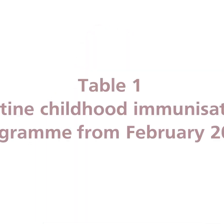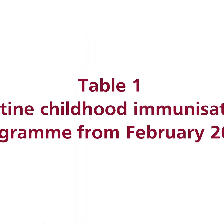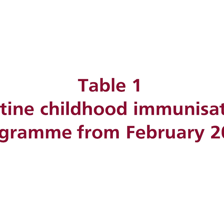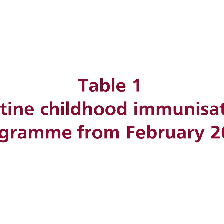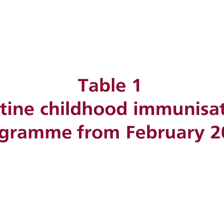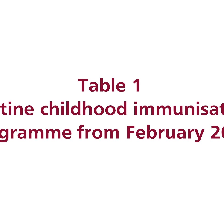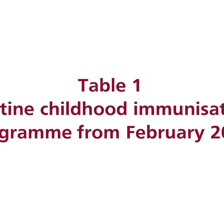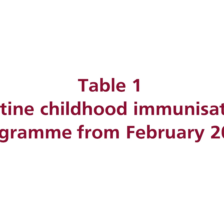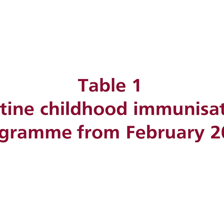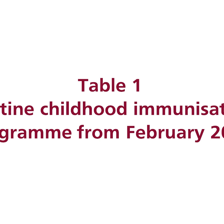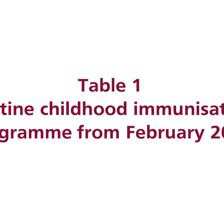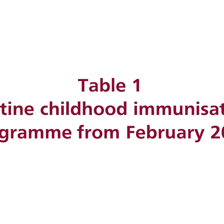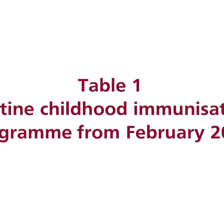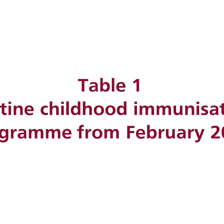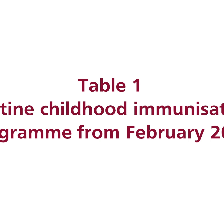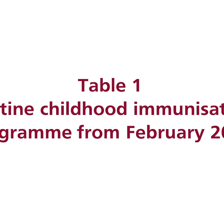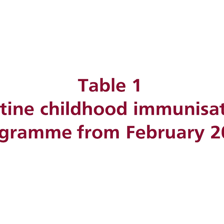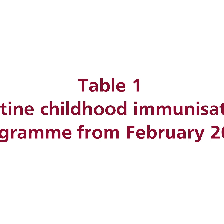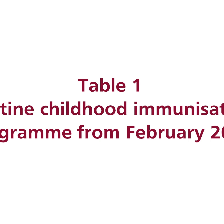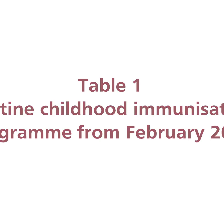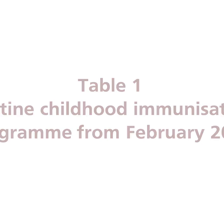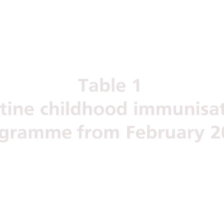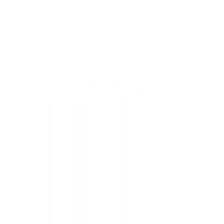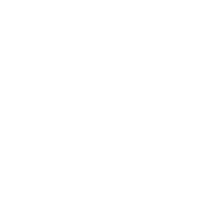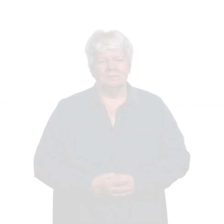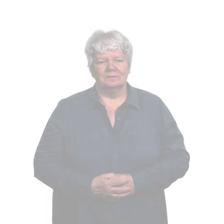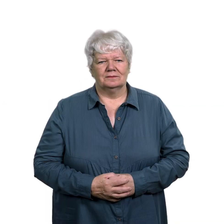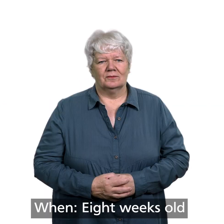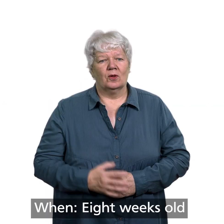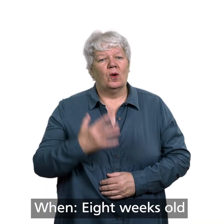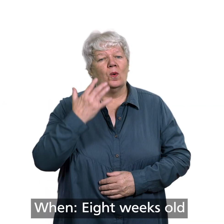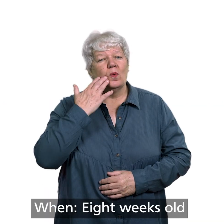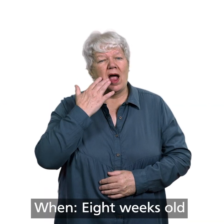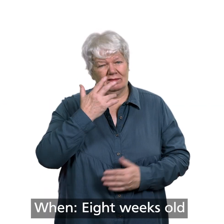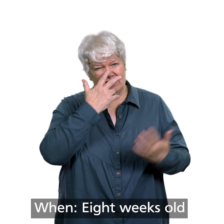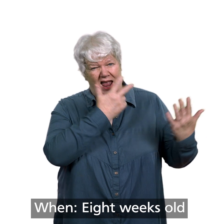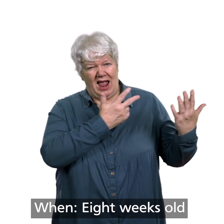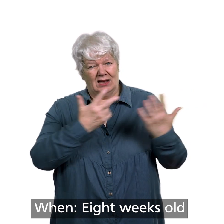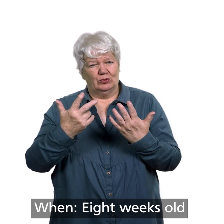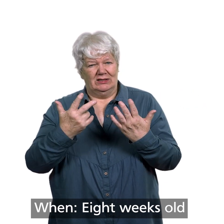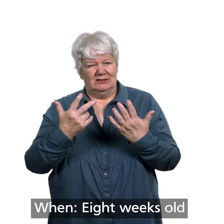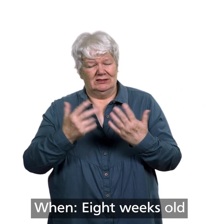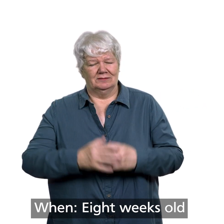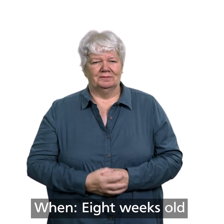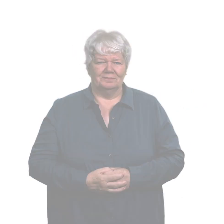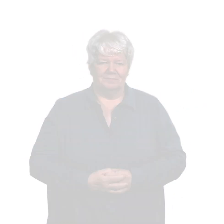Table 1, Routine Childhood Immunisation Programme from February 2022. When? 8 weeks